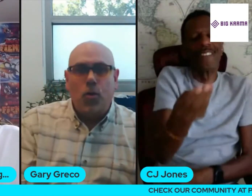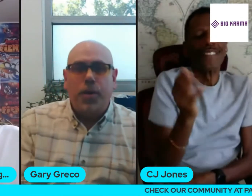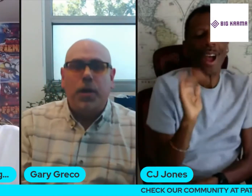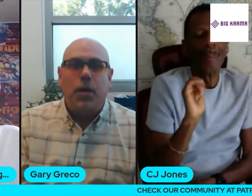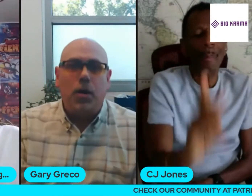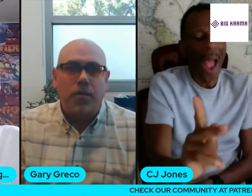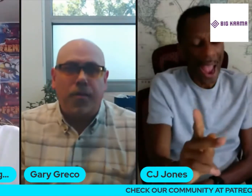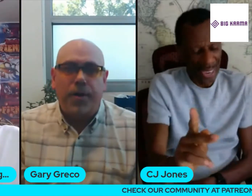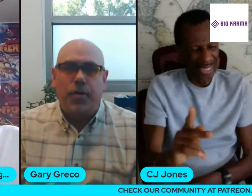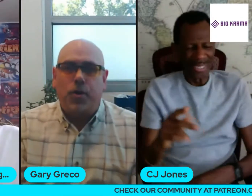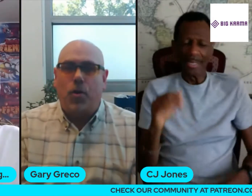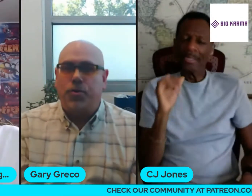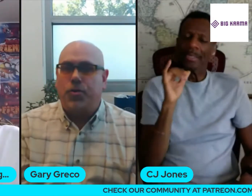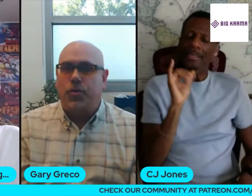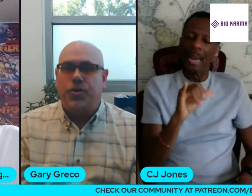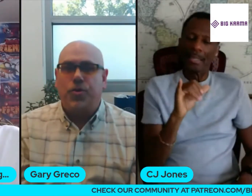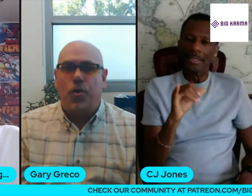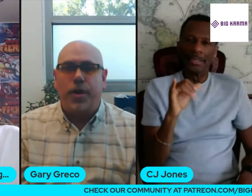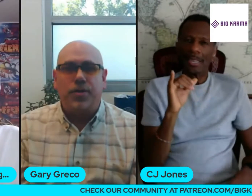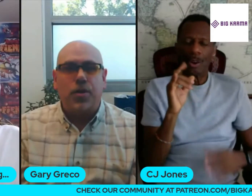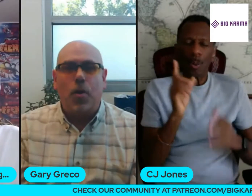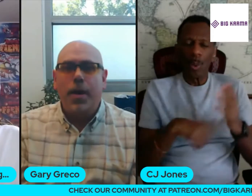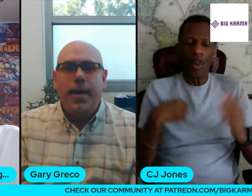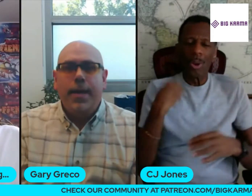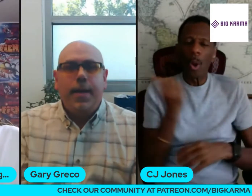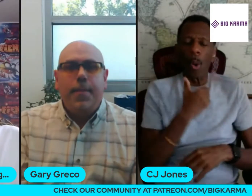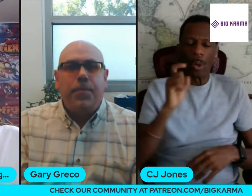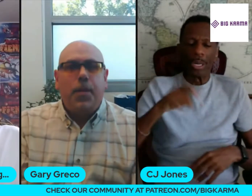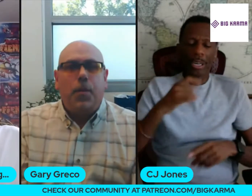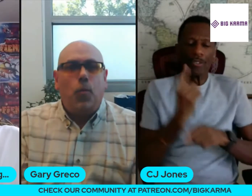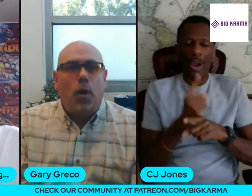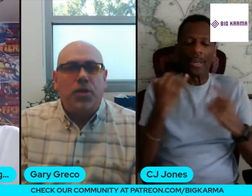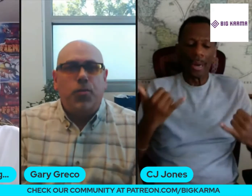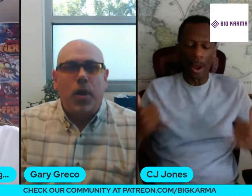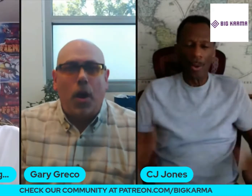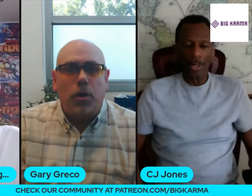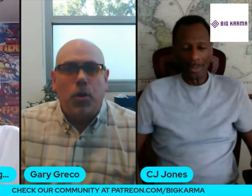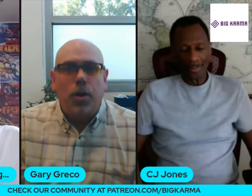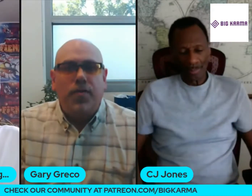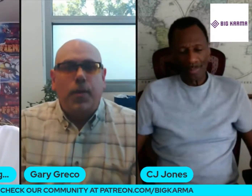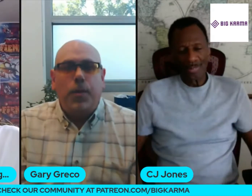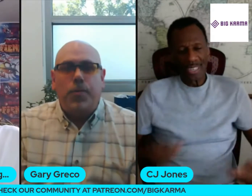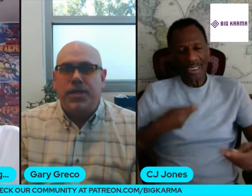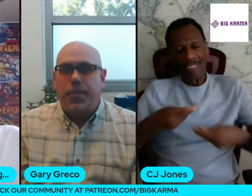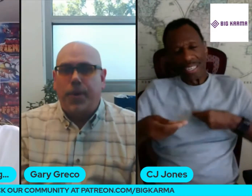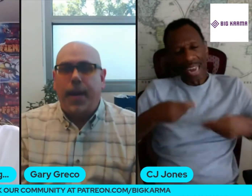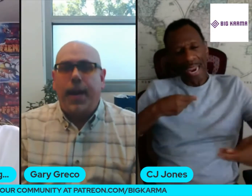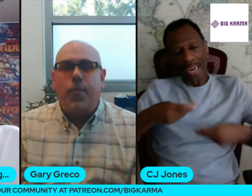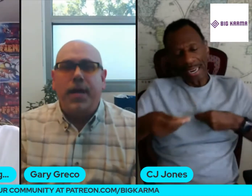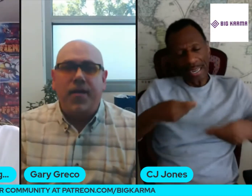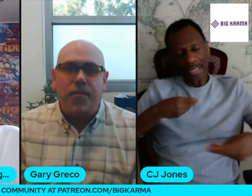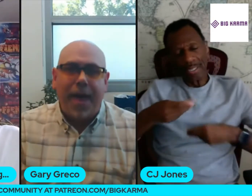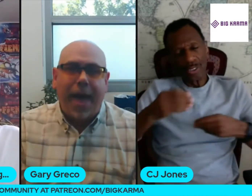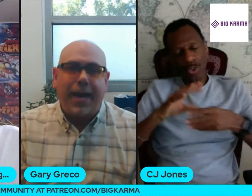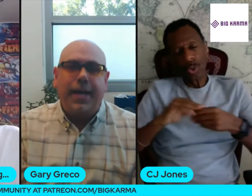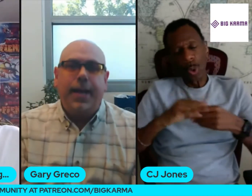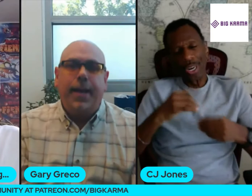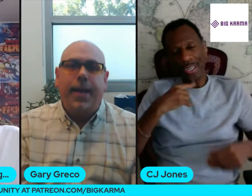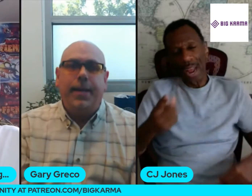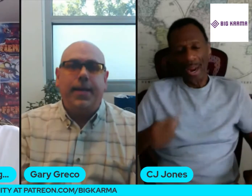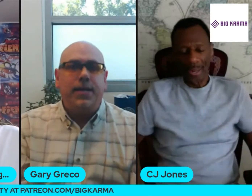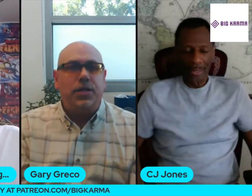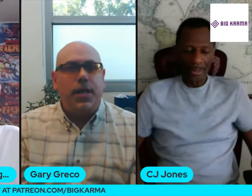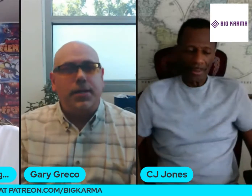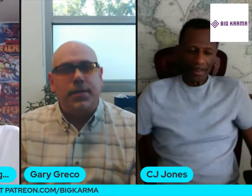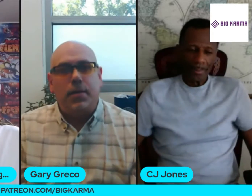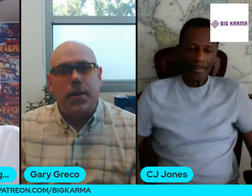Another group can learn from another cultural story. So once we all learn, then we reciprocate and we give back.